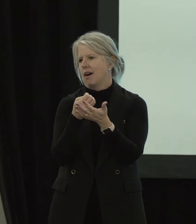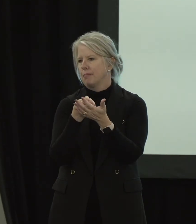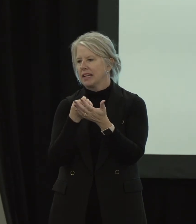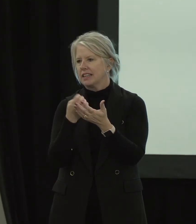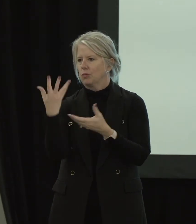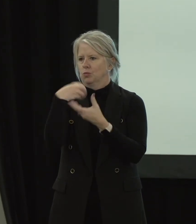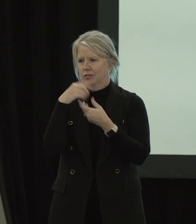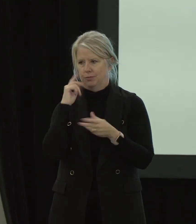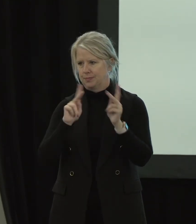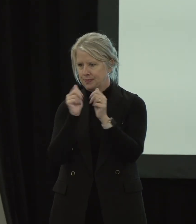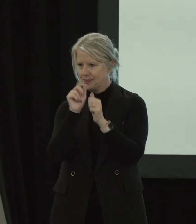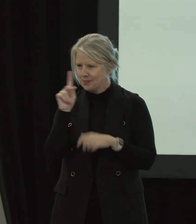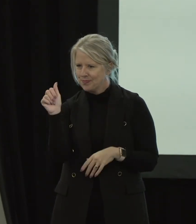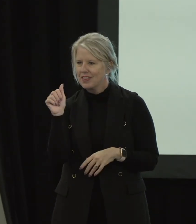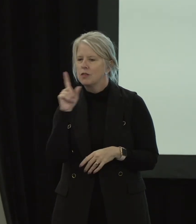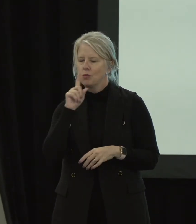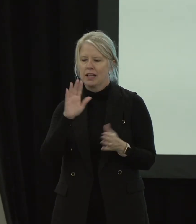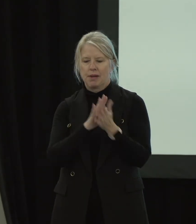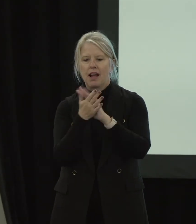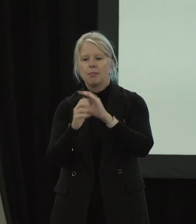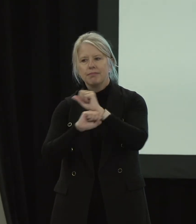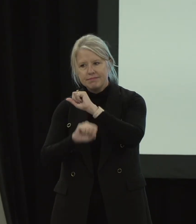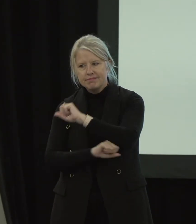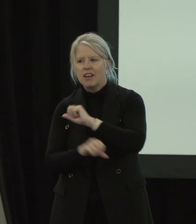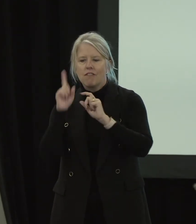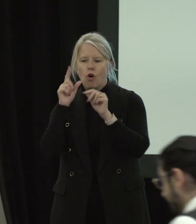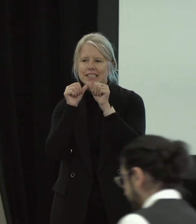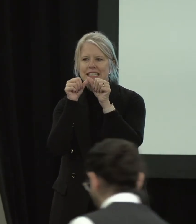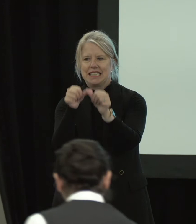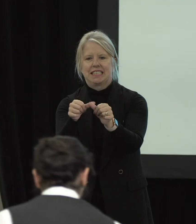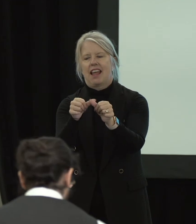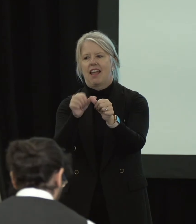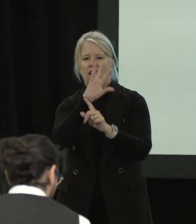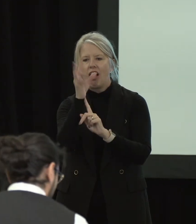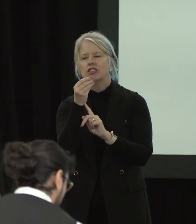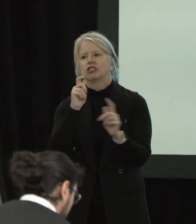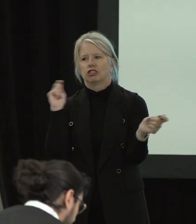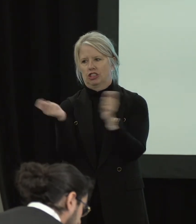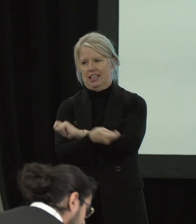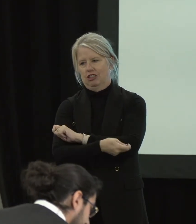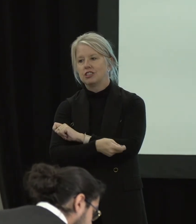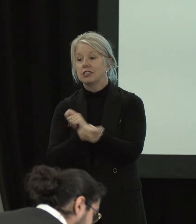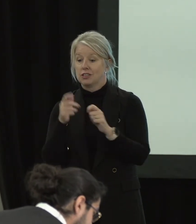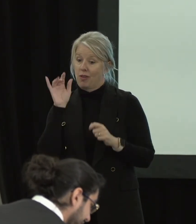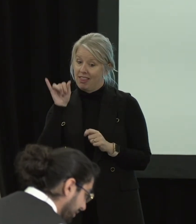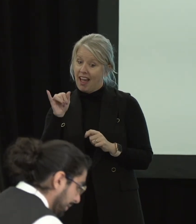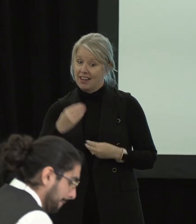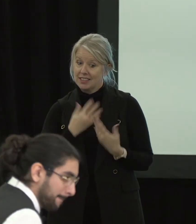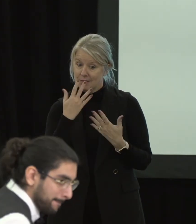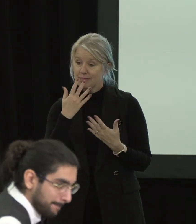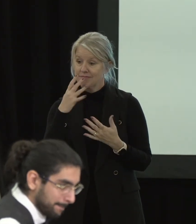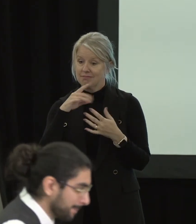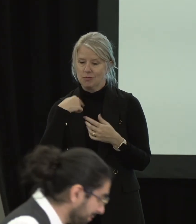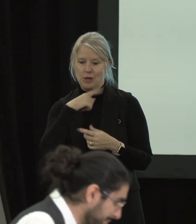with disabilities. It lays the groundwork for a sustained cultural change. In this spirit, we have